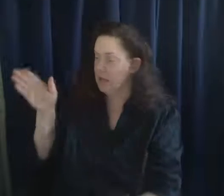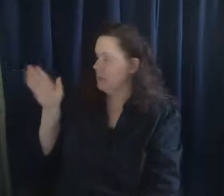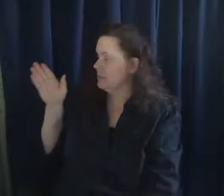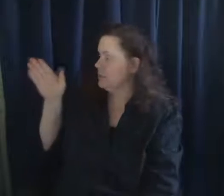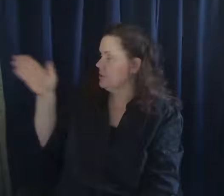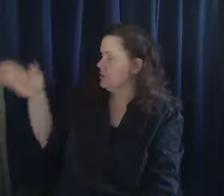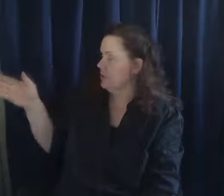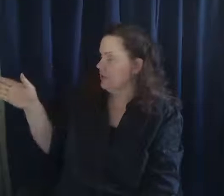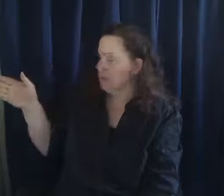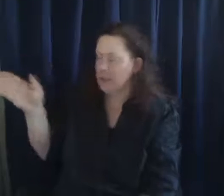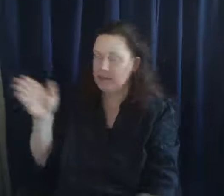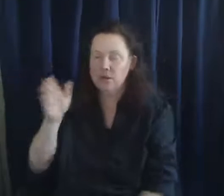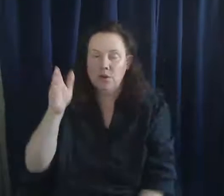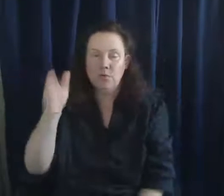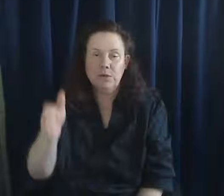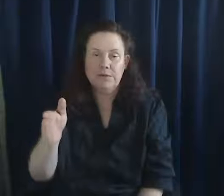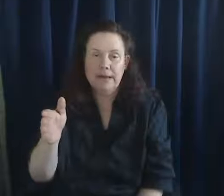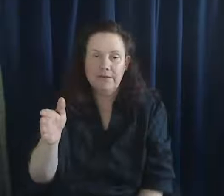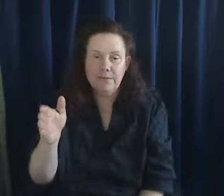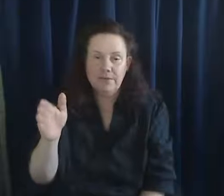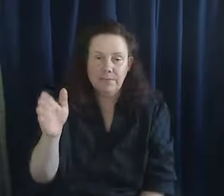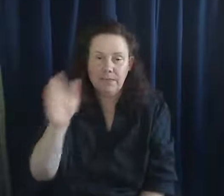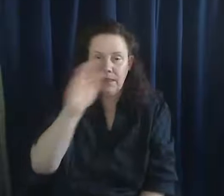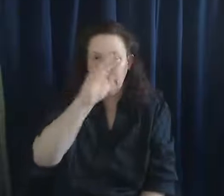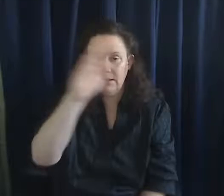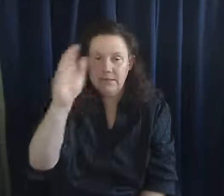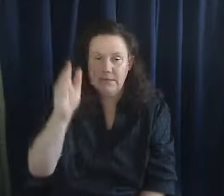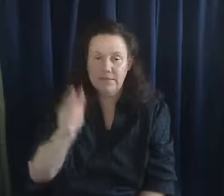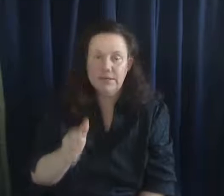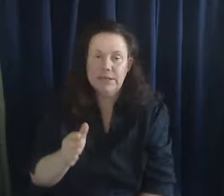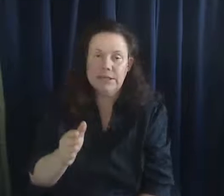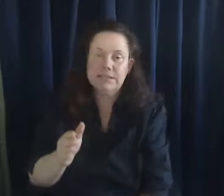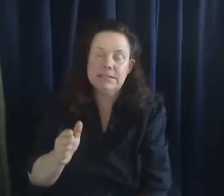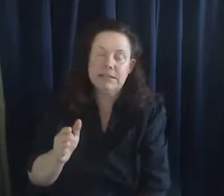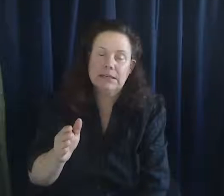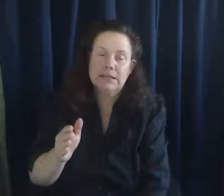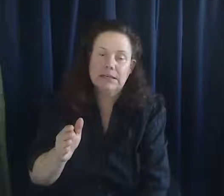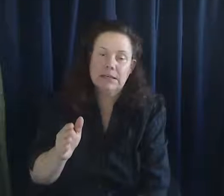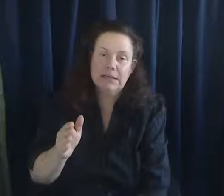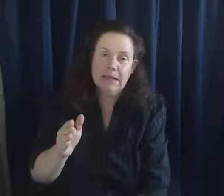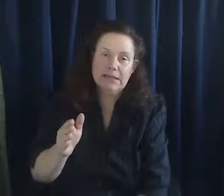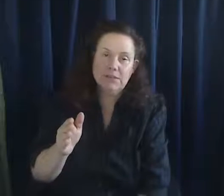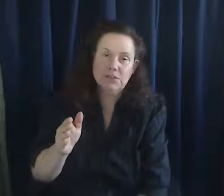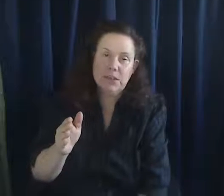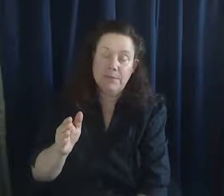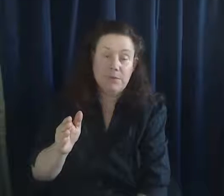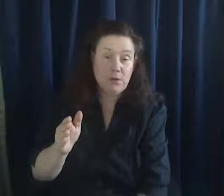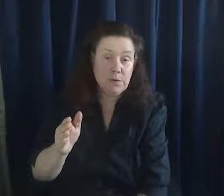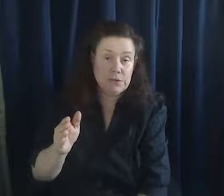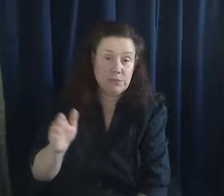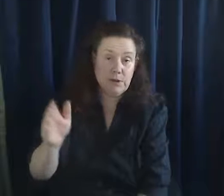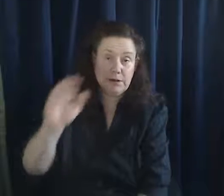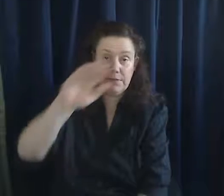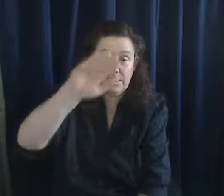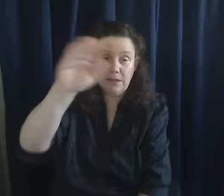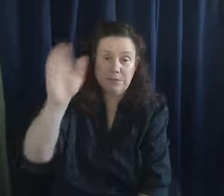and it's just like that. Would never. Never is kind of the shape of a question mark, if that helps